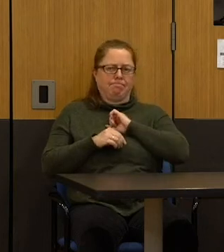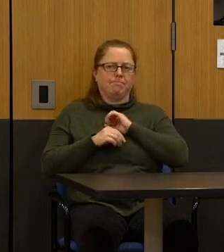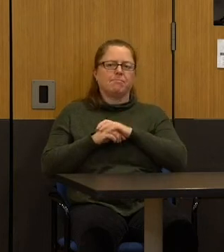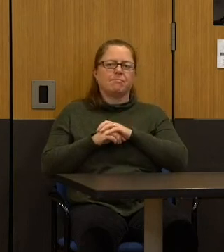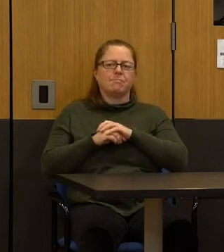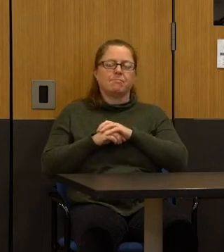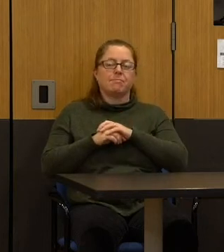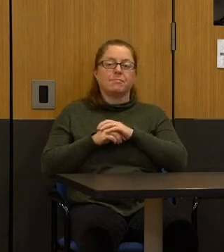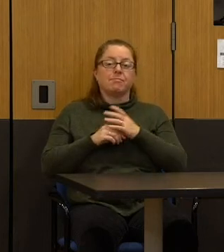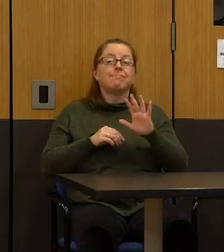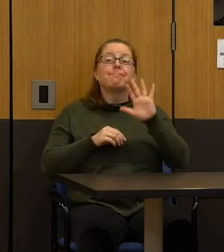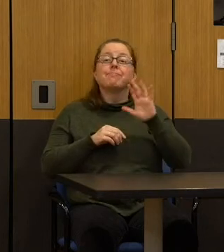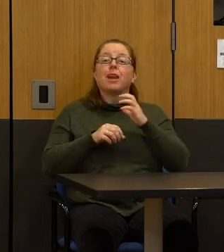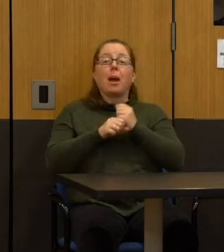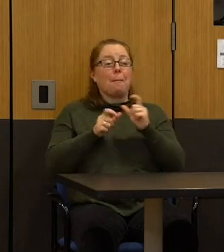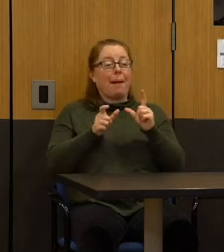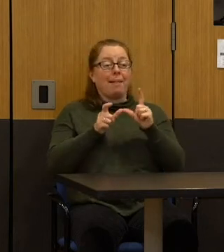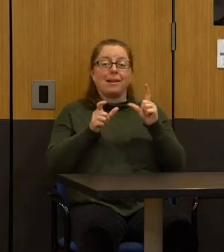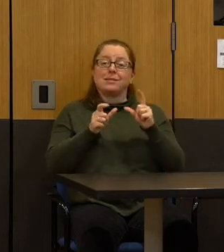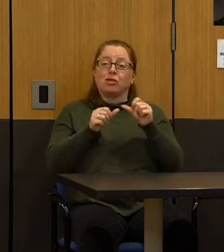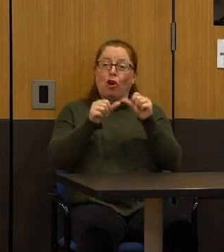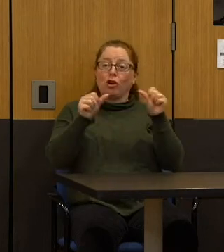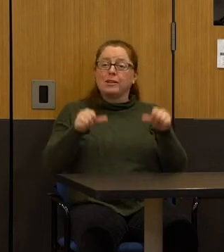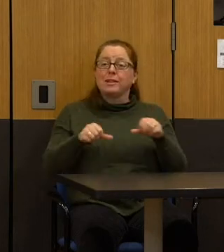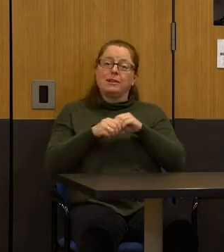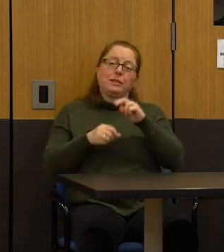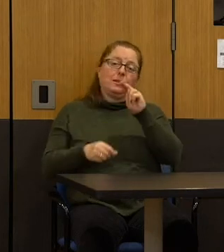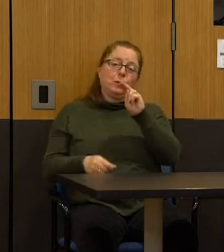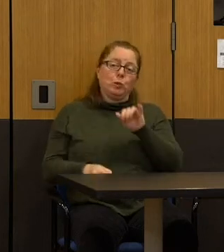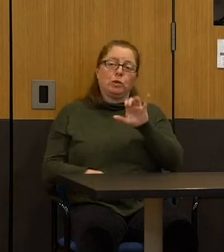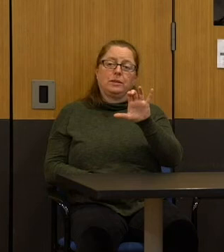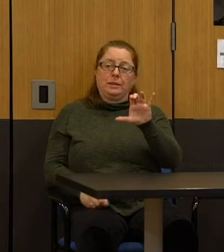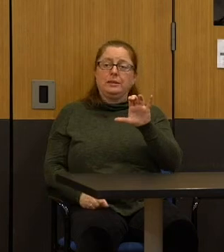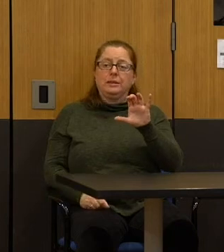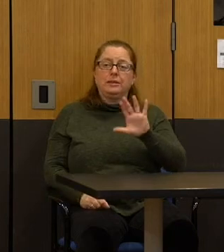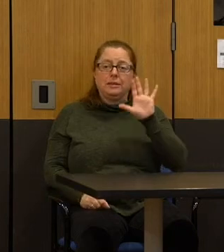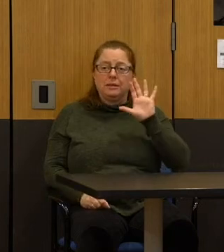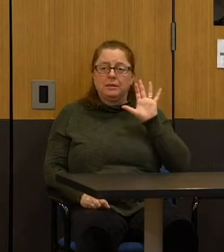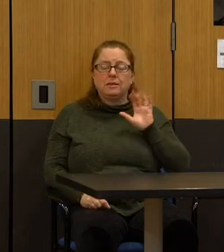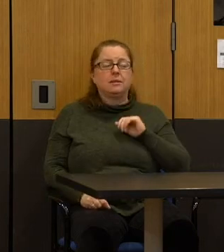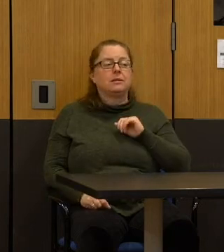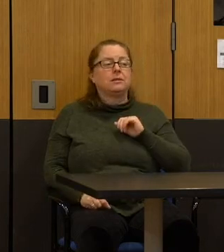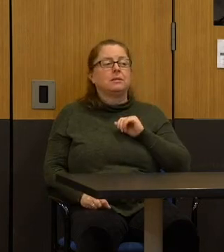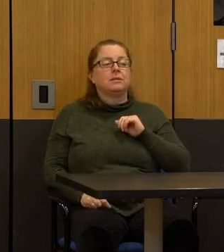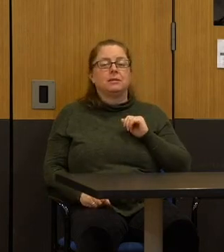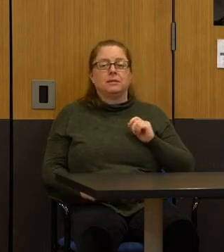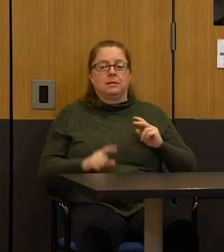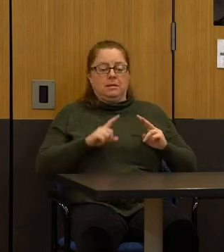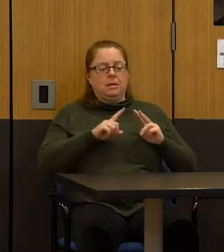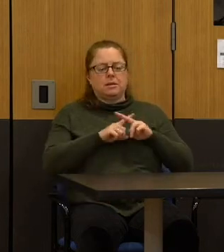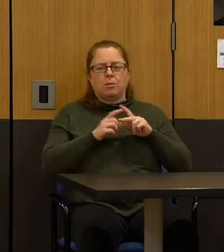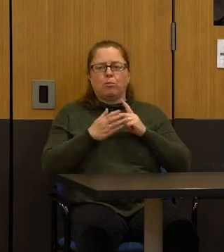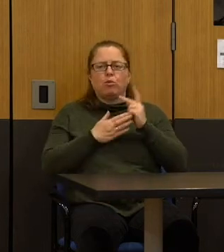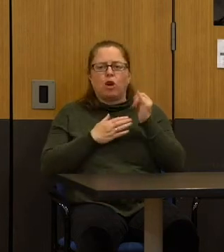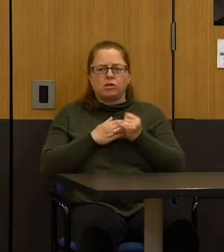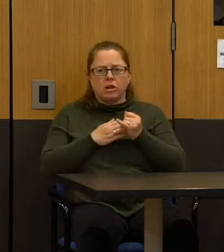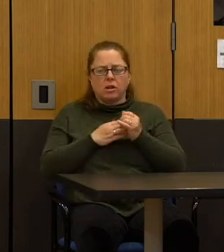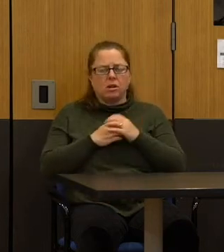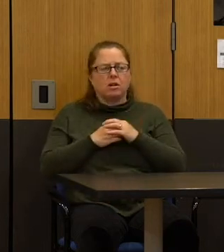just got my license as an architect in New York City. I was assigned a project at the